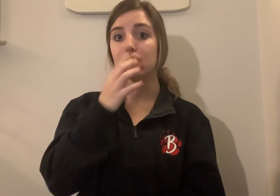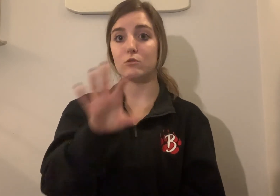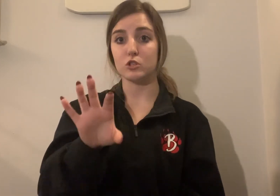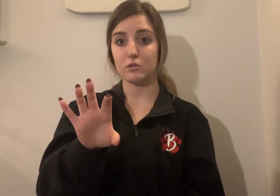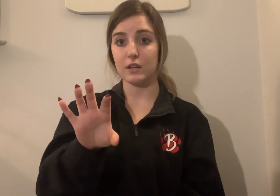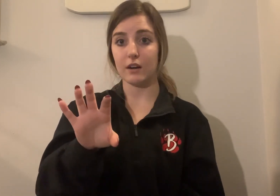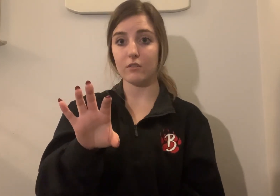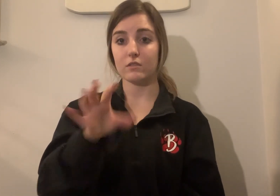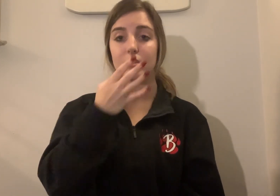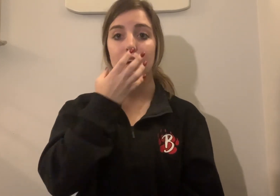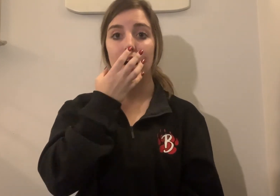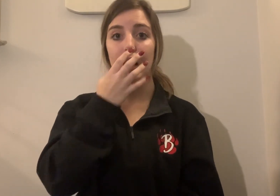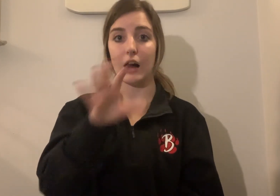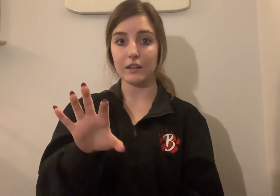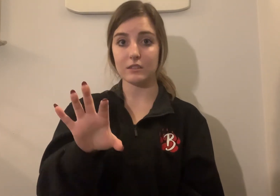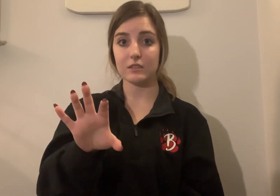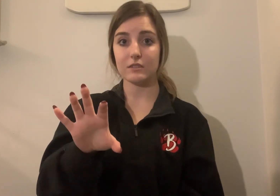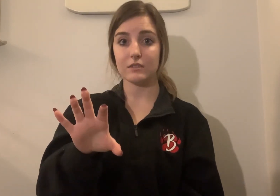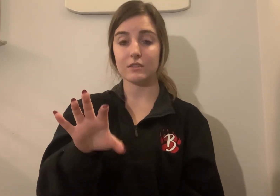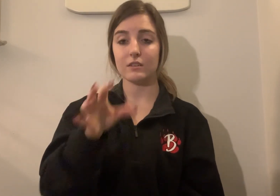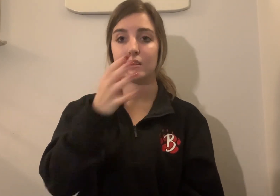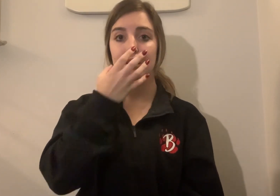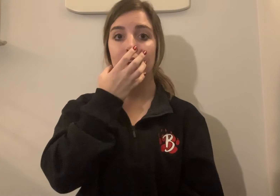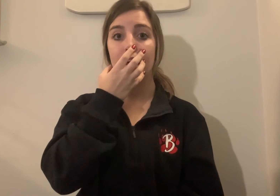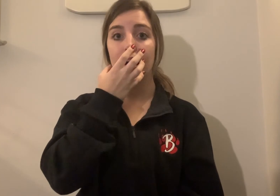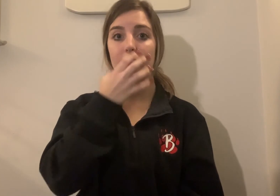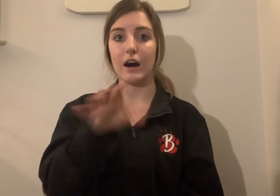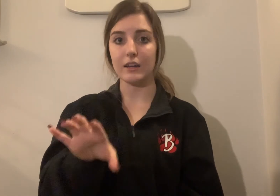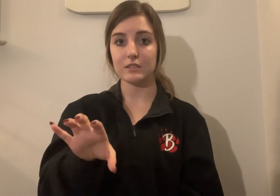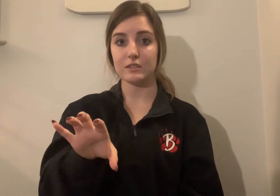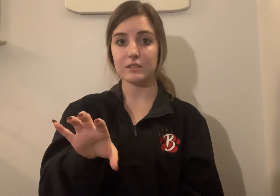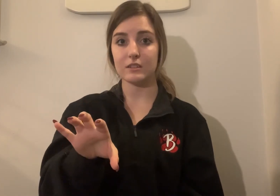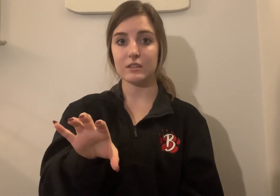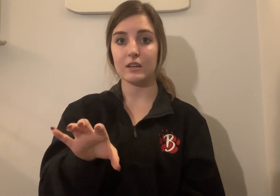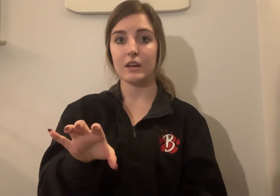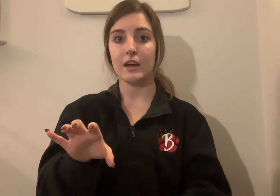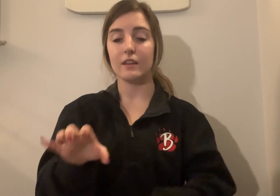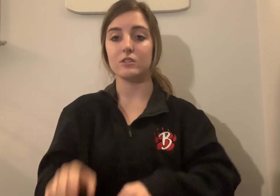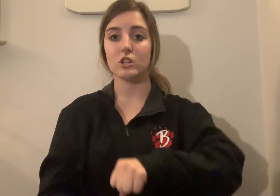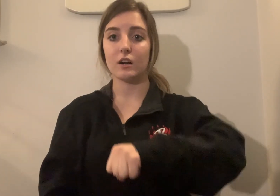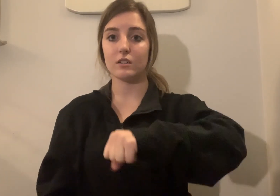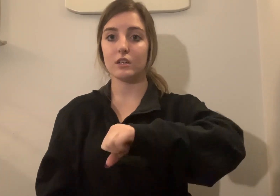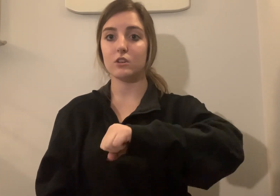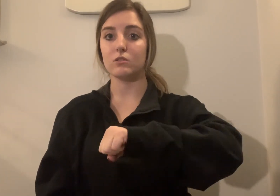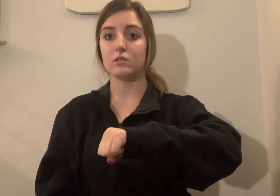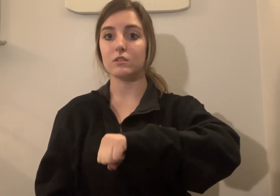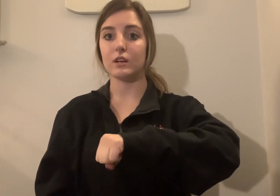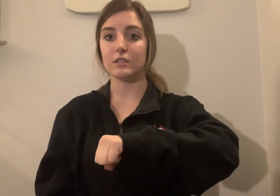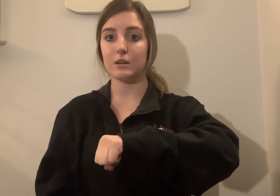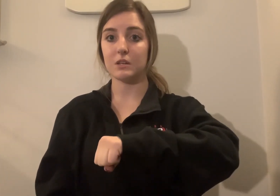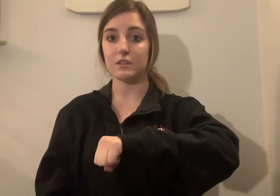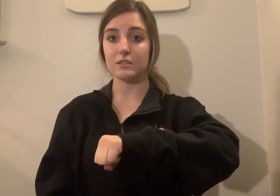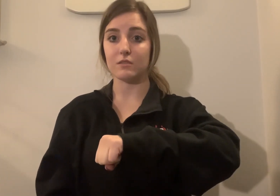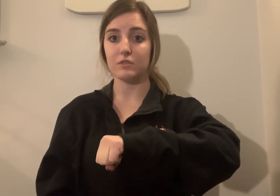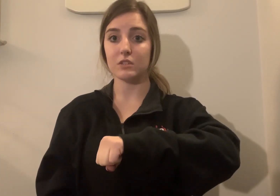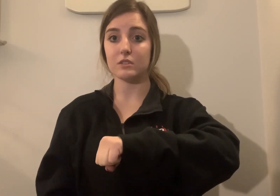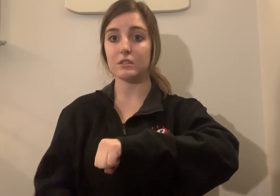shoot it out. Hot. Hot. And then chocolate, your non-dominant is in a fist,